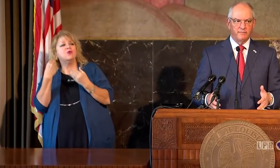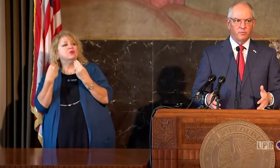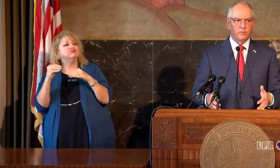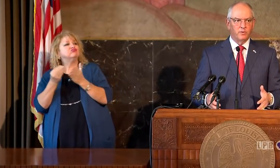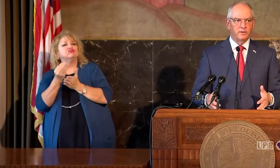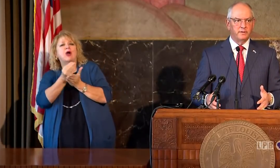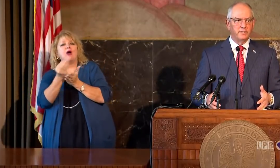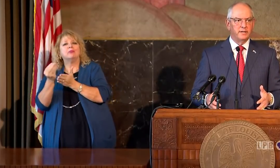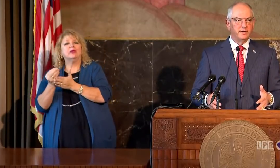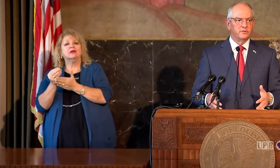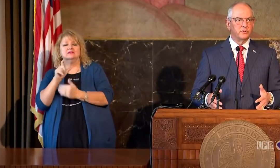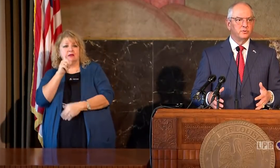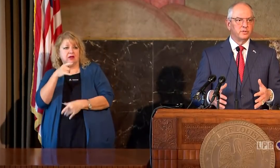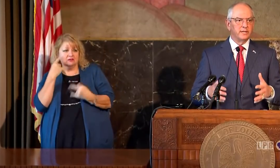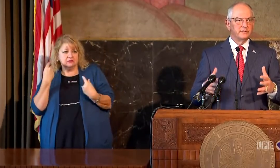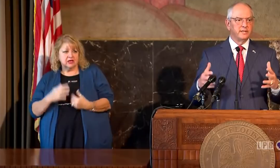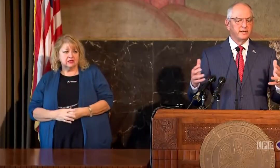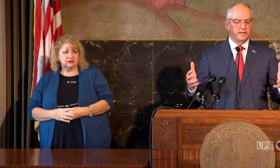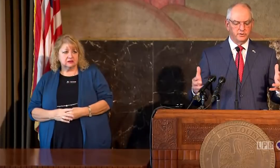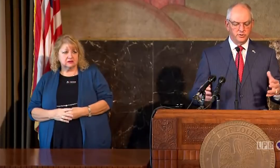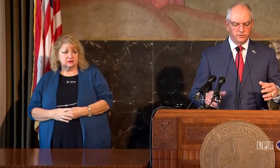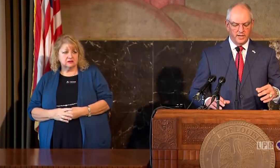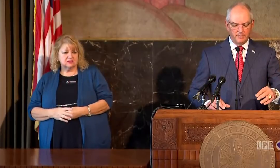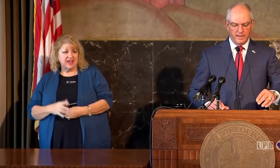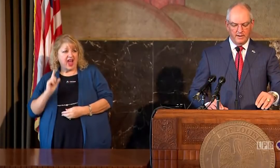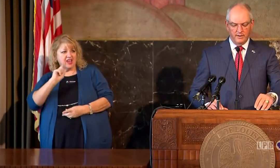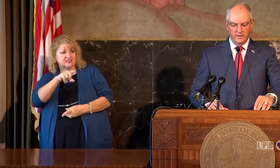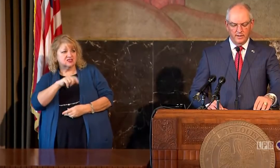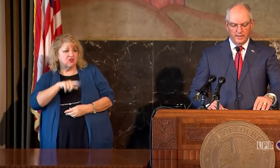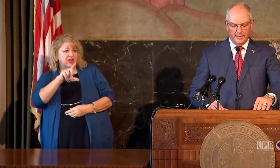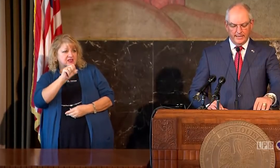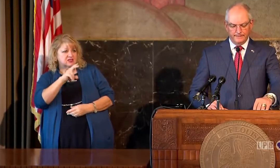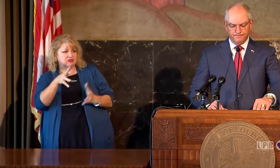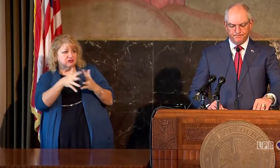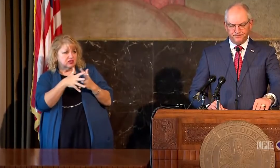and still have to wear one in schools unless they choose to opt out.